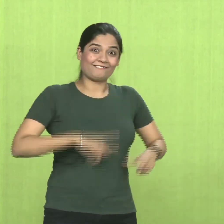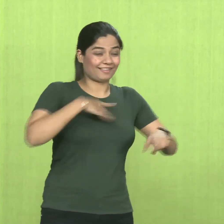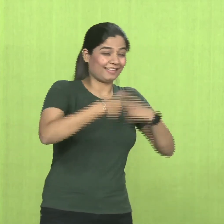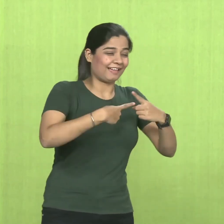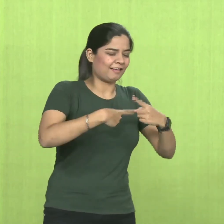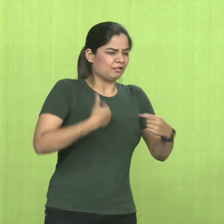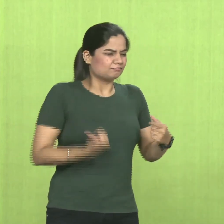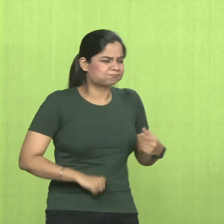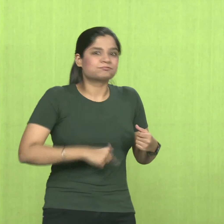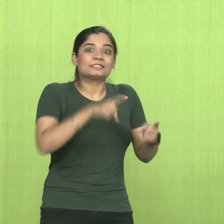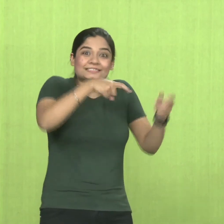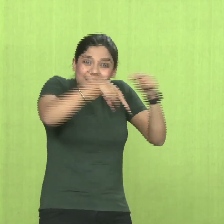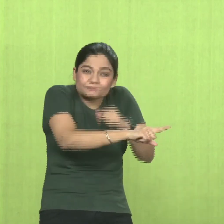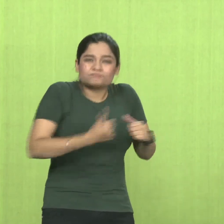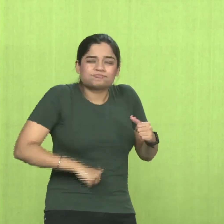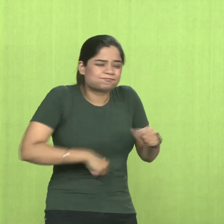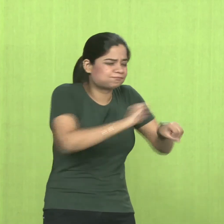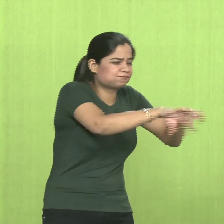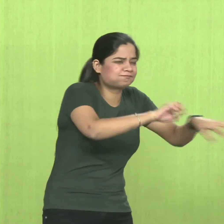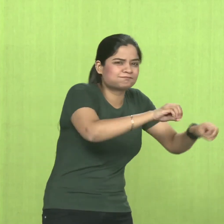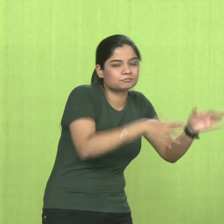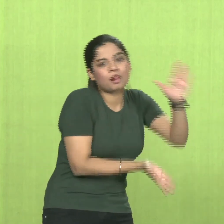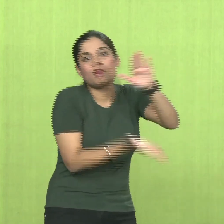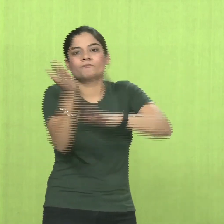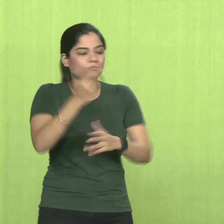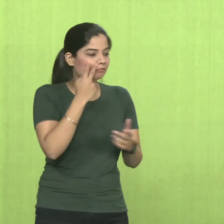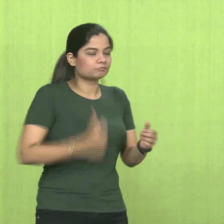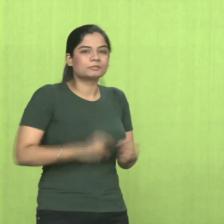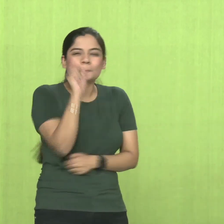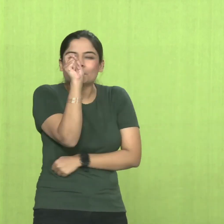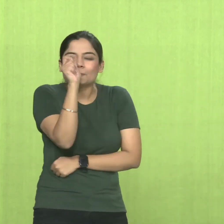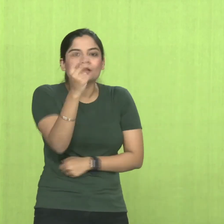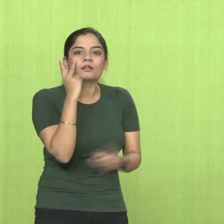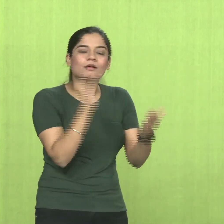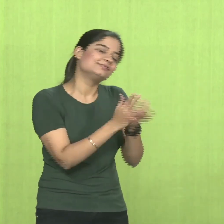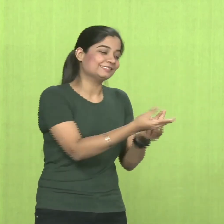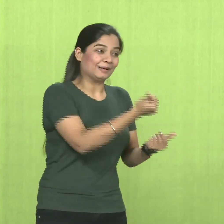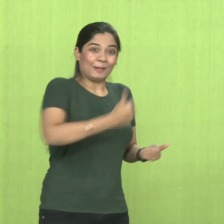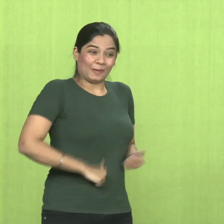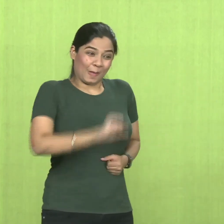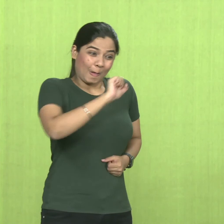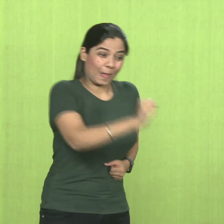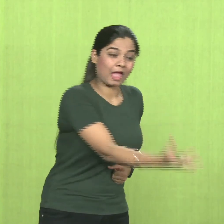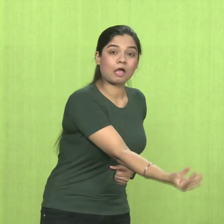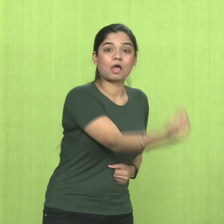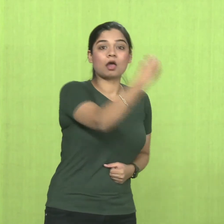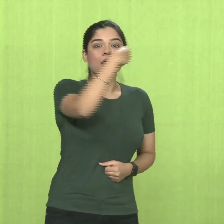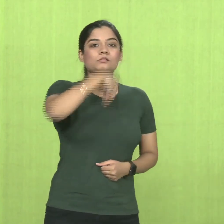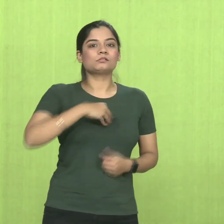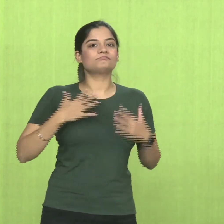there in the food. It can cause diarrhea, it can cause stomach aches, etc. These little rodents even leave their excreta sometimes